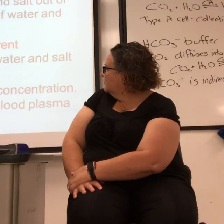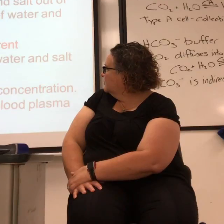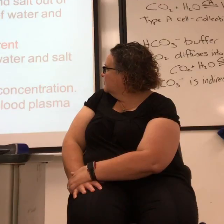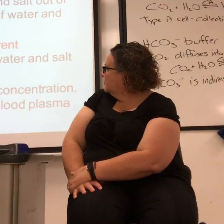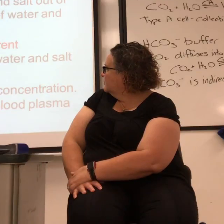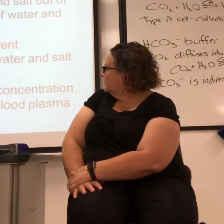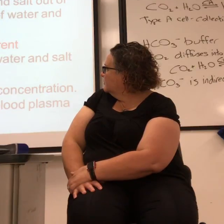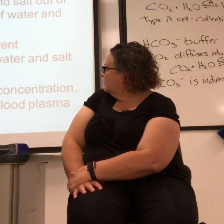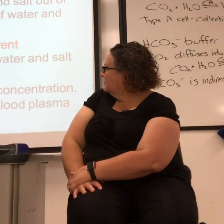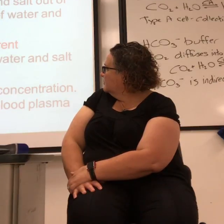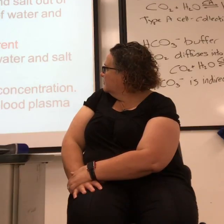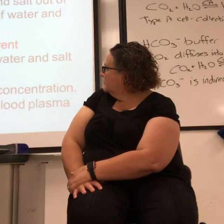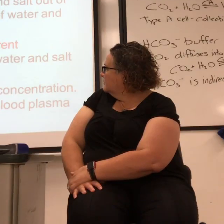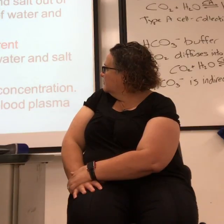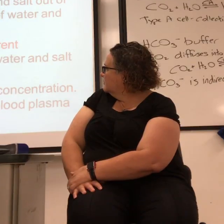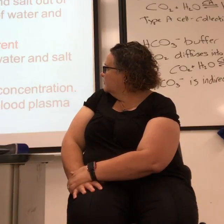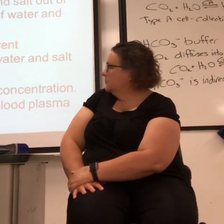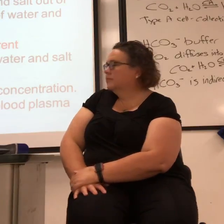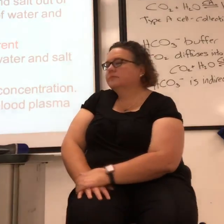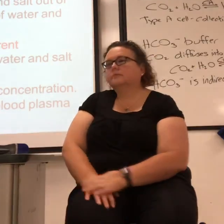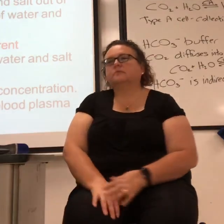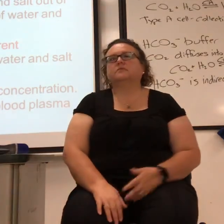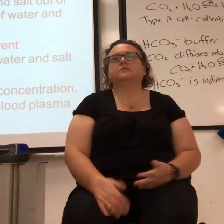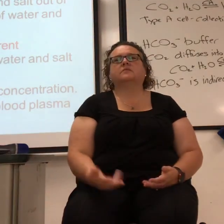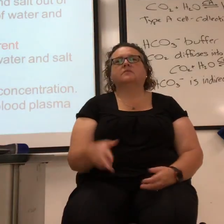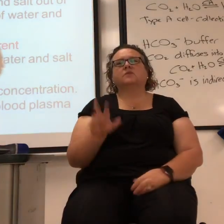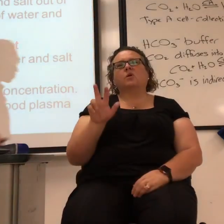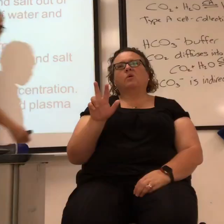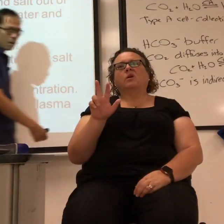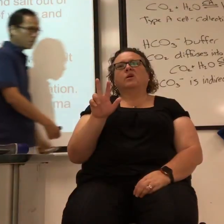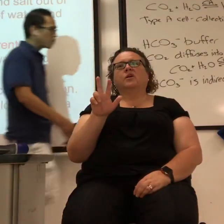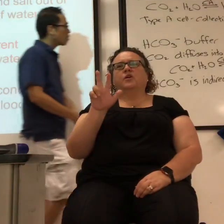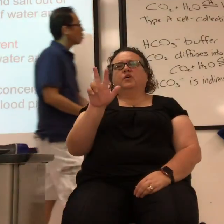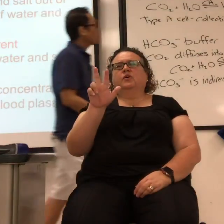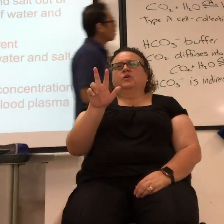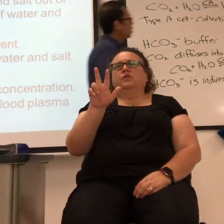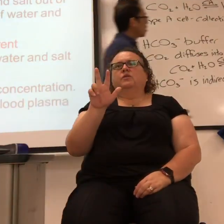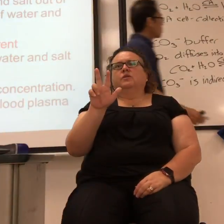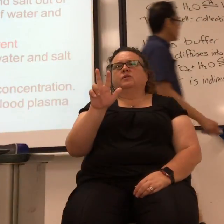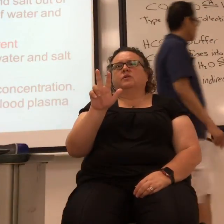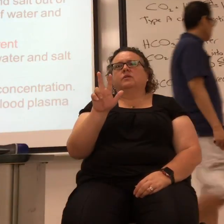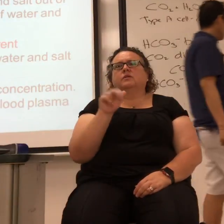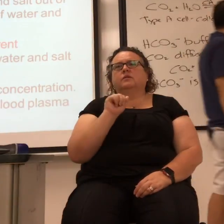blood osmolarity at 300. So I guess 300 is kind of the number in the middle.